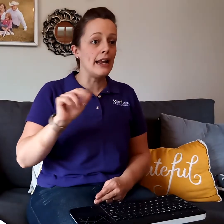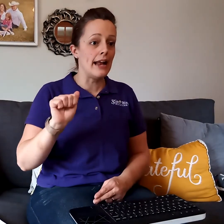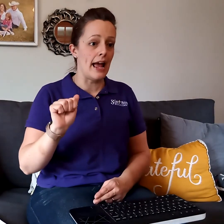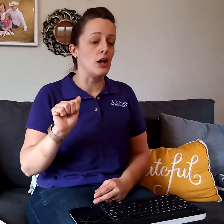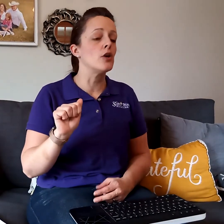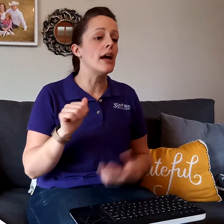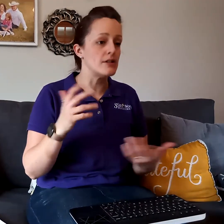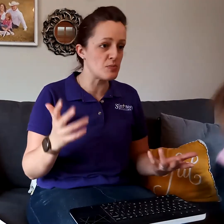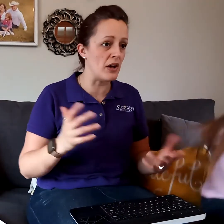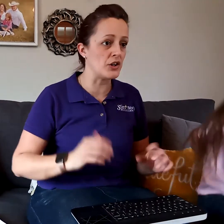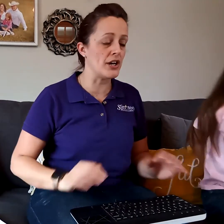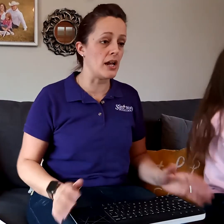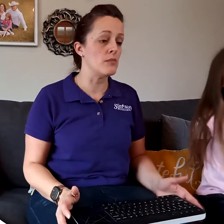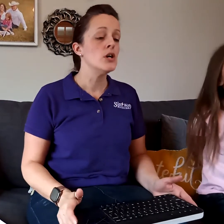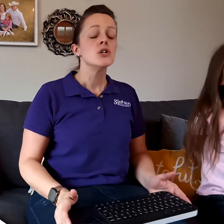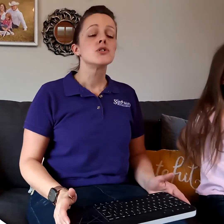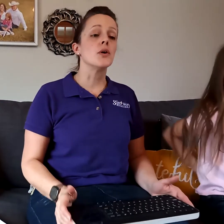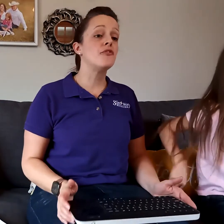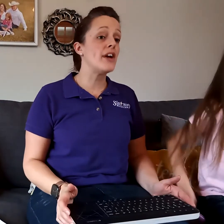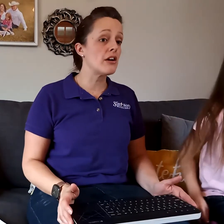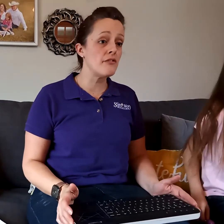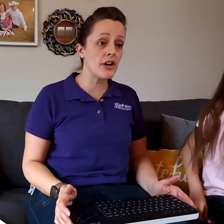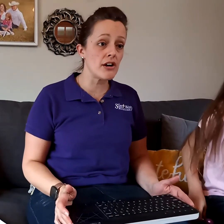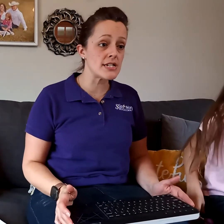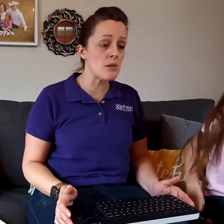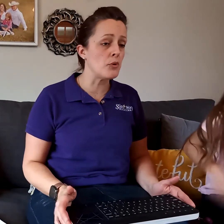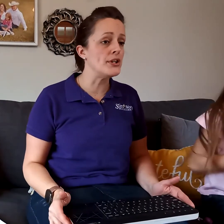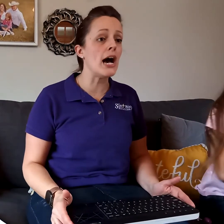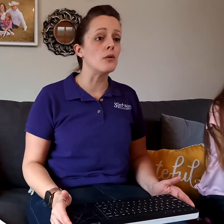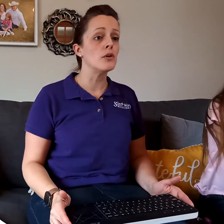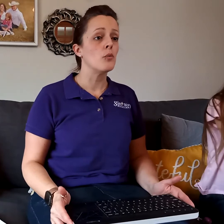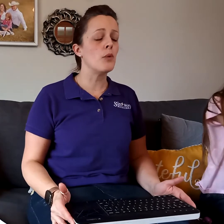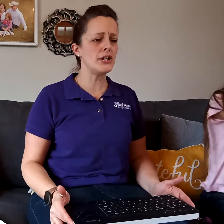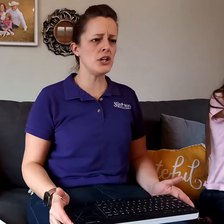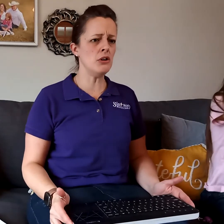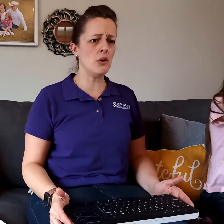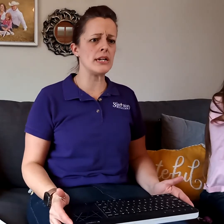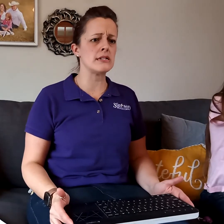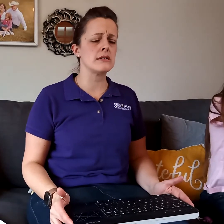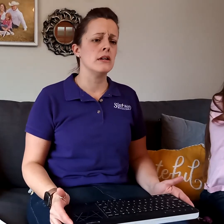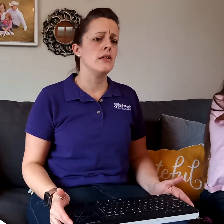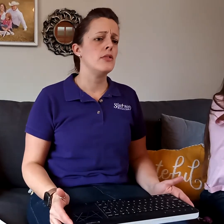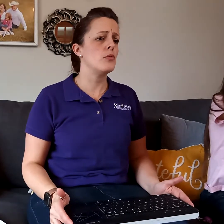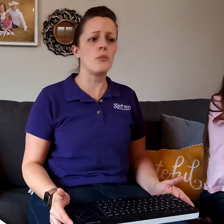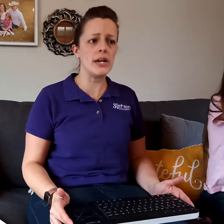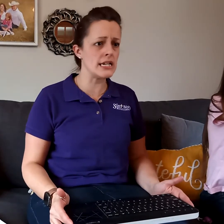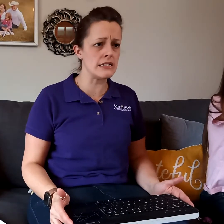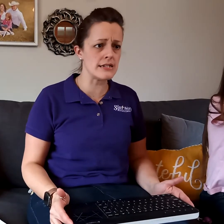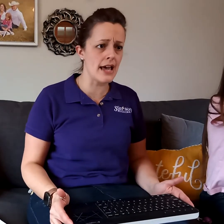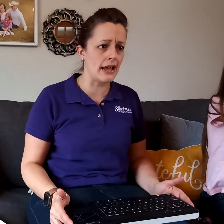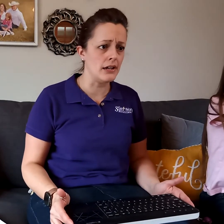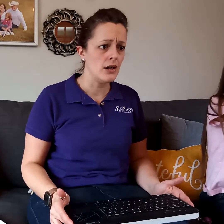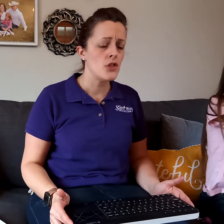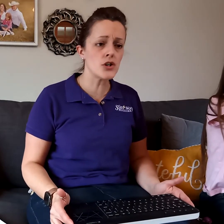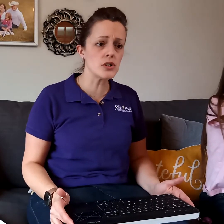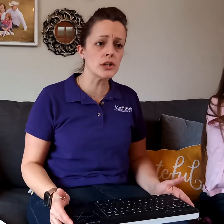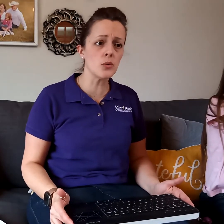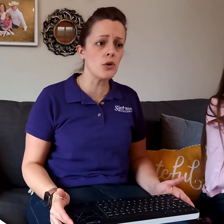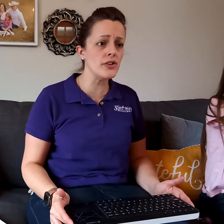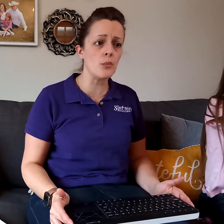Jenna. Spell your name. So it's very, very simple. Now, what do you notice that we didn't say? There's a little word that we